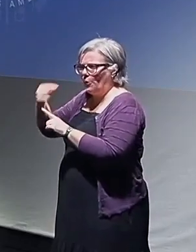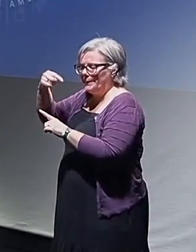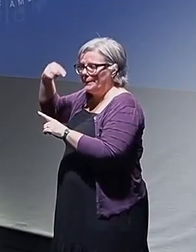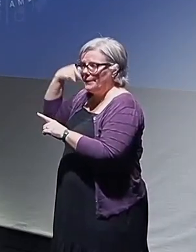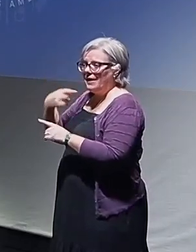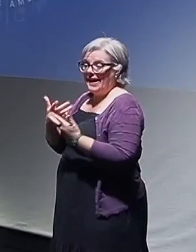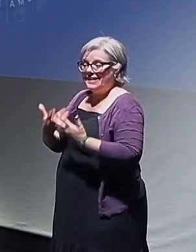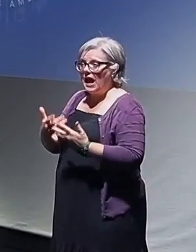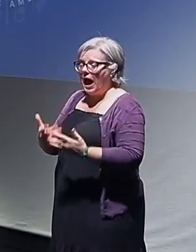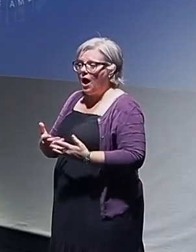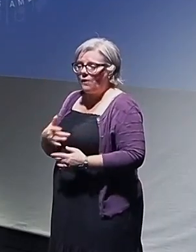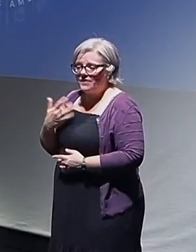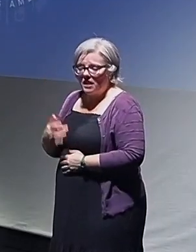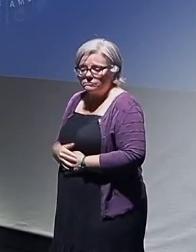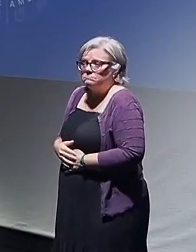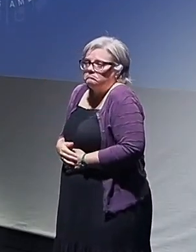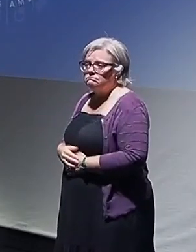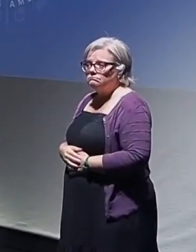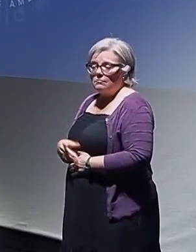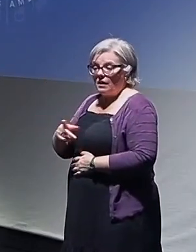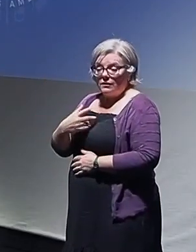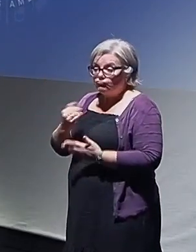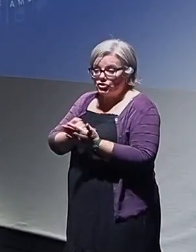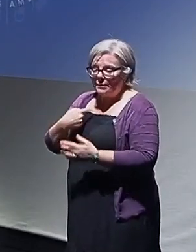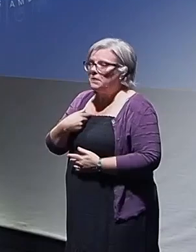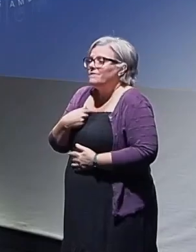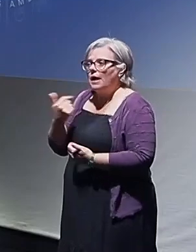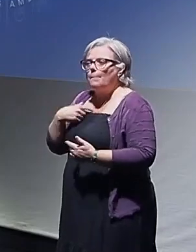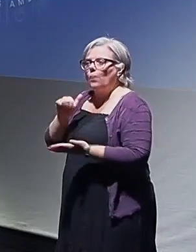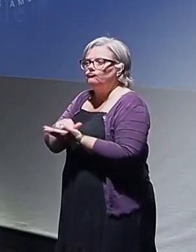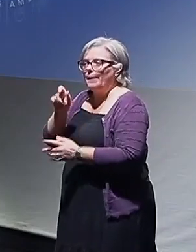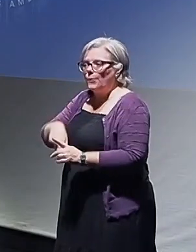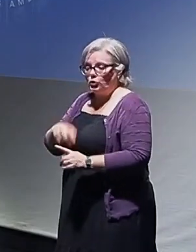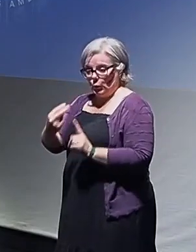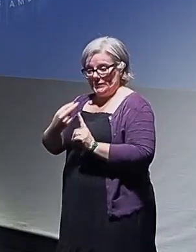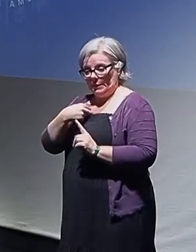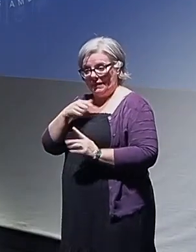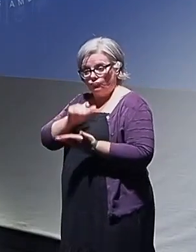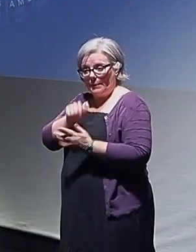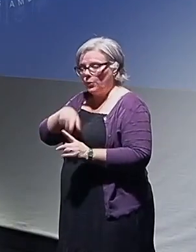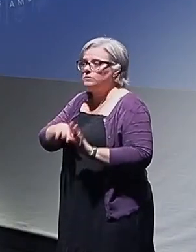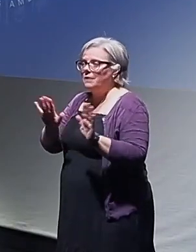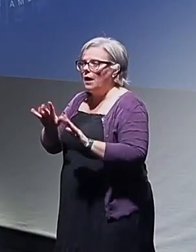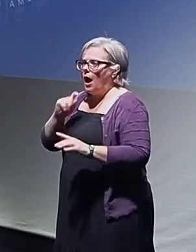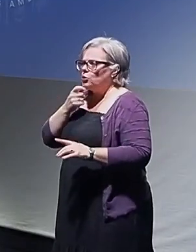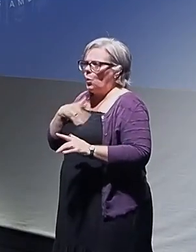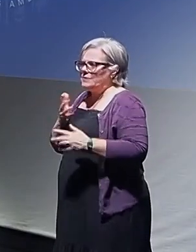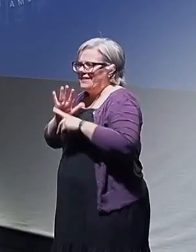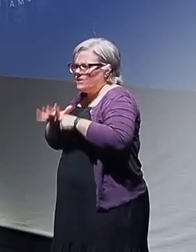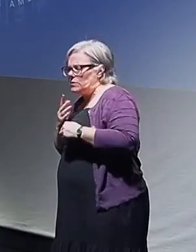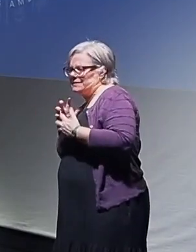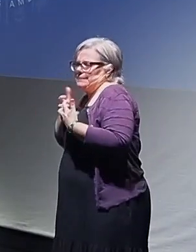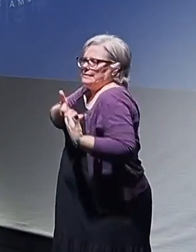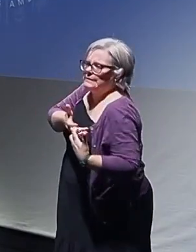I'm like, okay, well, I'm not the right person for that part, or you don't see me as that person, so I don't want to crowbar myself into